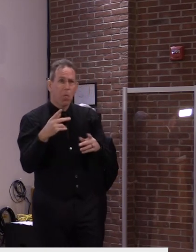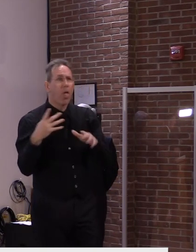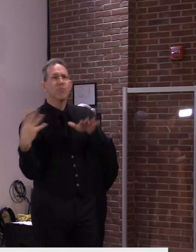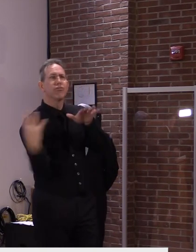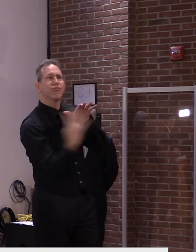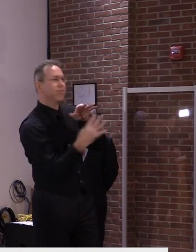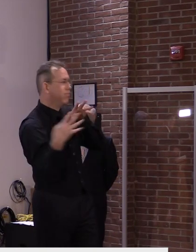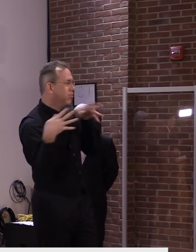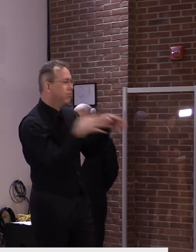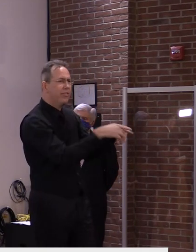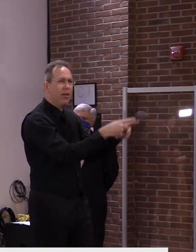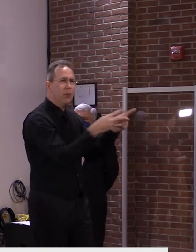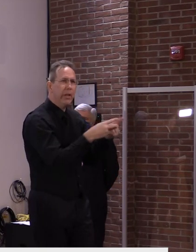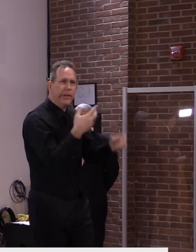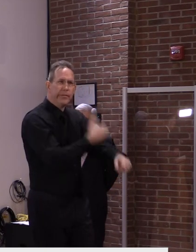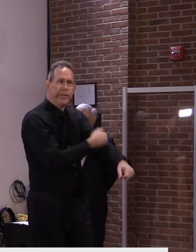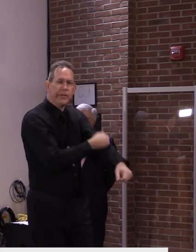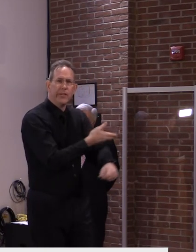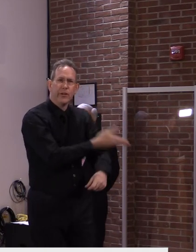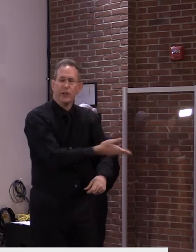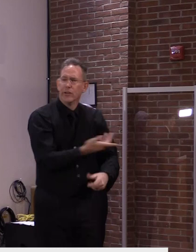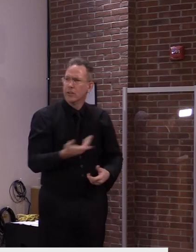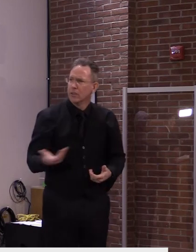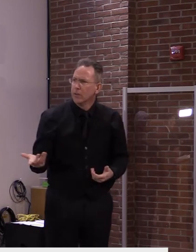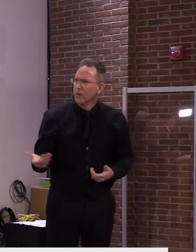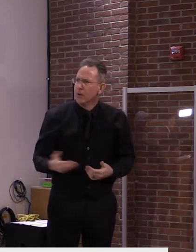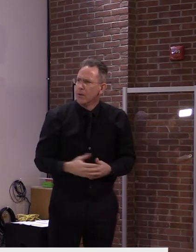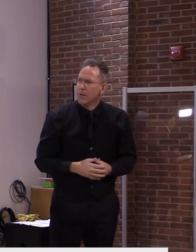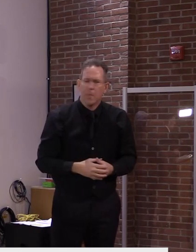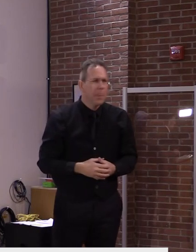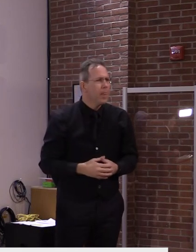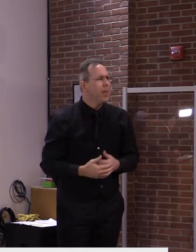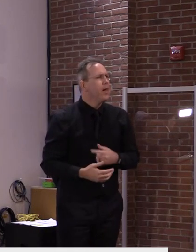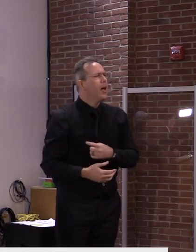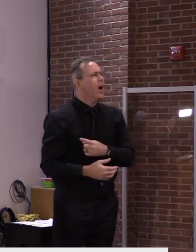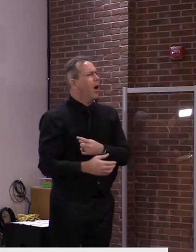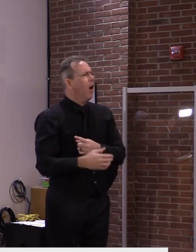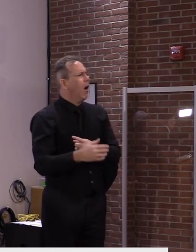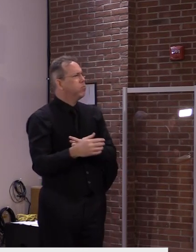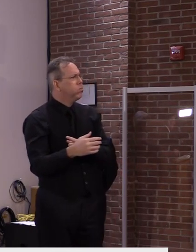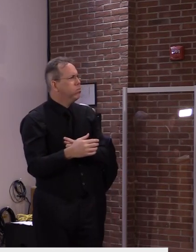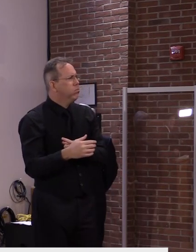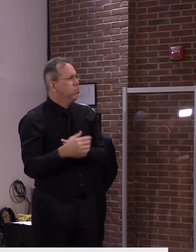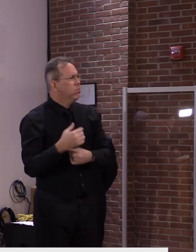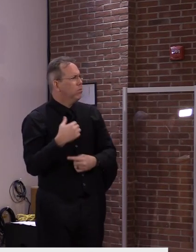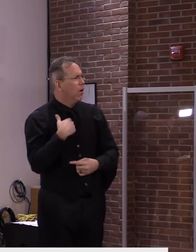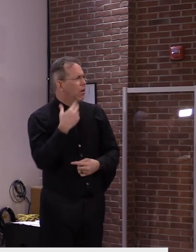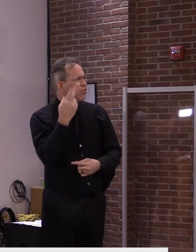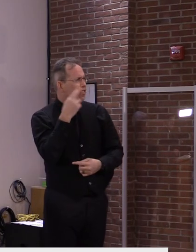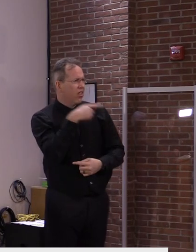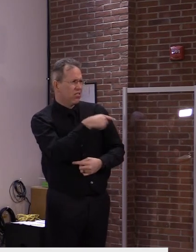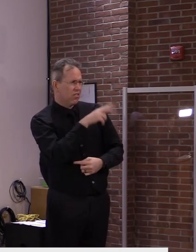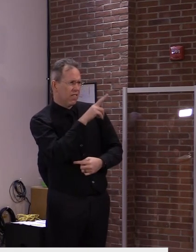aware that it was the 65 and over category at the VA. I knew that they were administering some of the